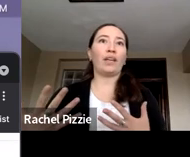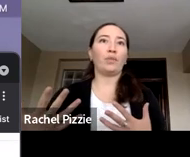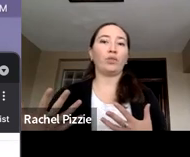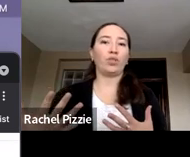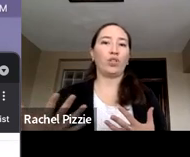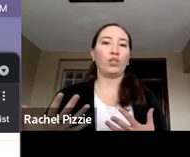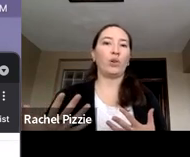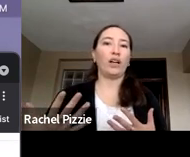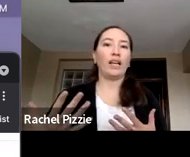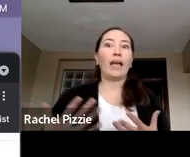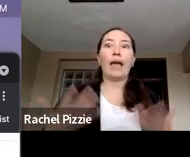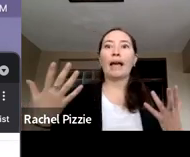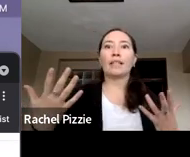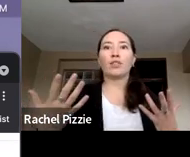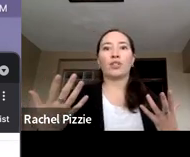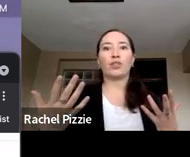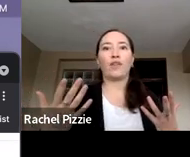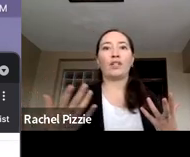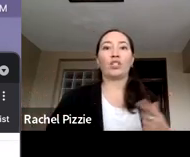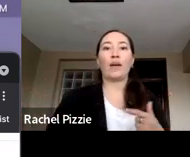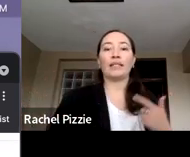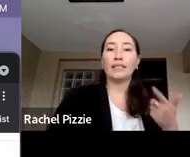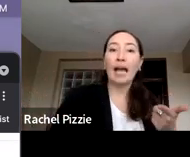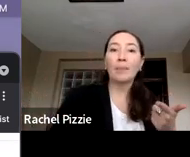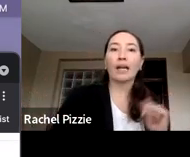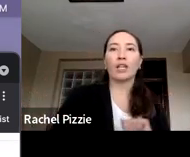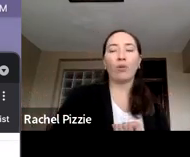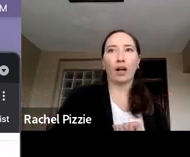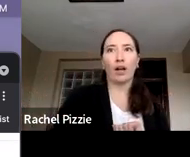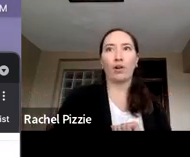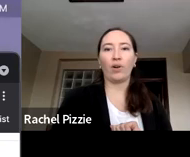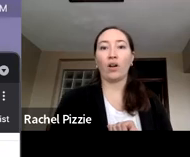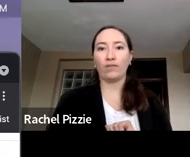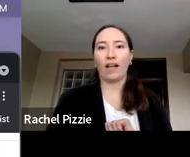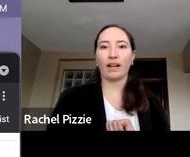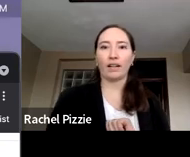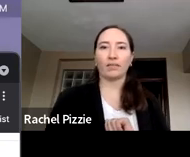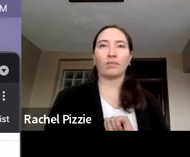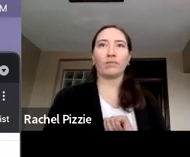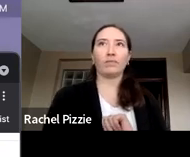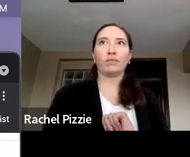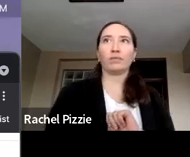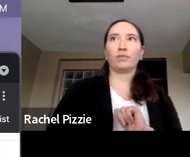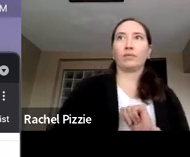to be able to access your survey just by snapping a QR code on a flyer,